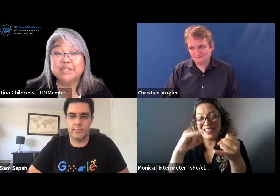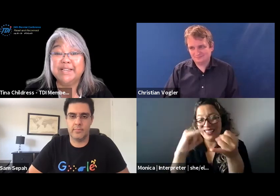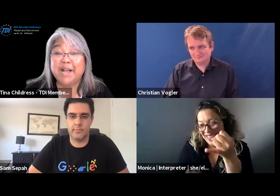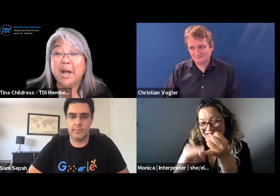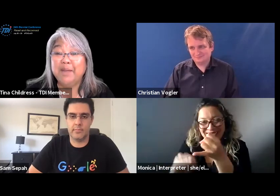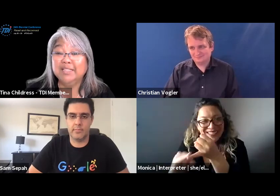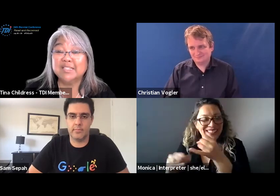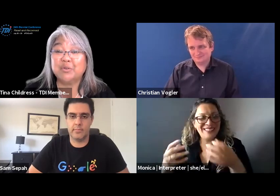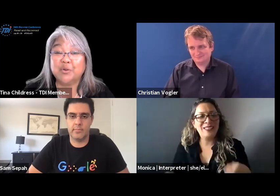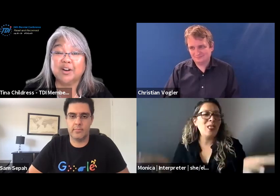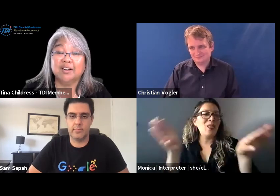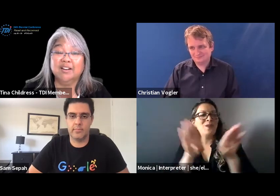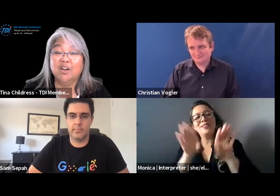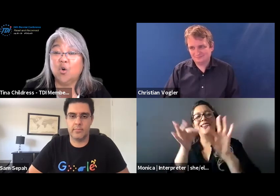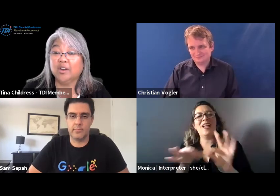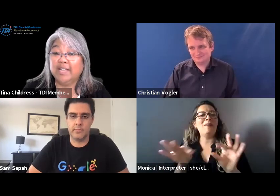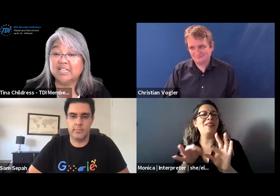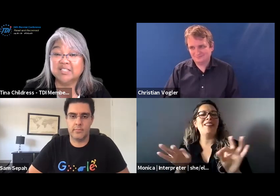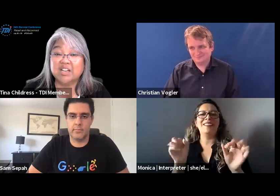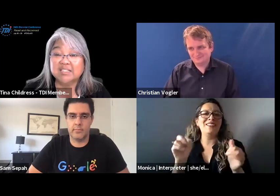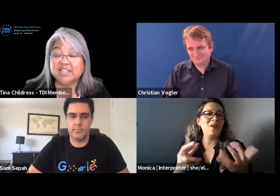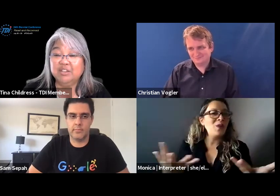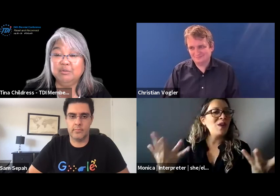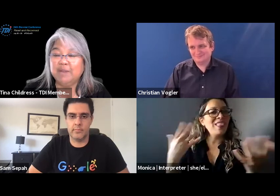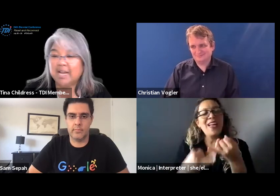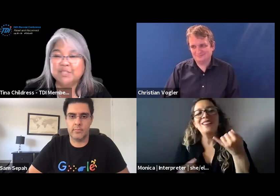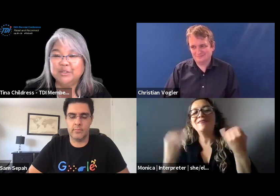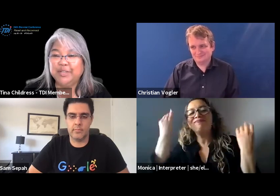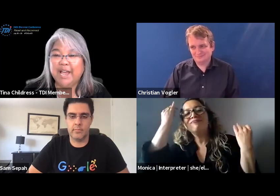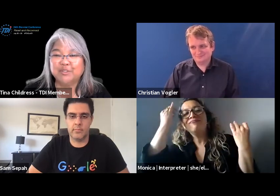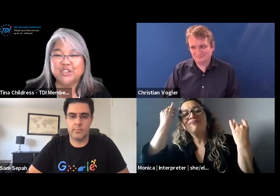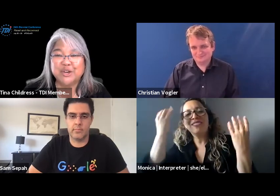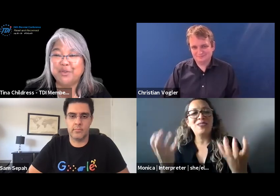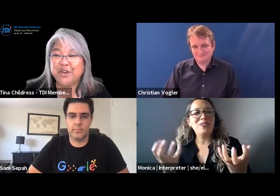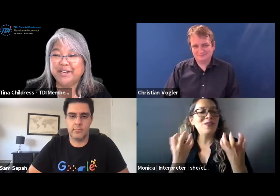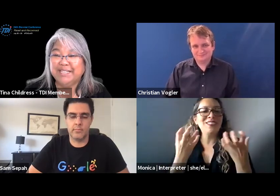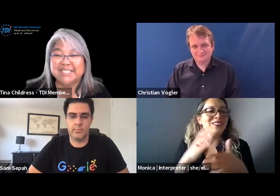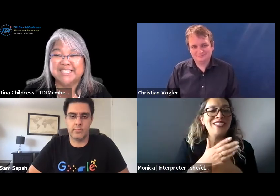closing comments or last thoughts that you absolutely have to share with the audience?